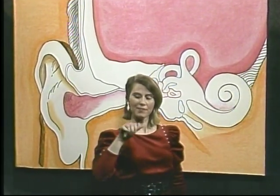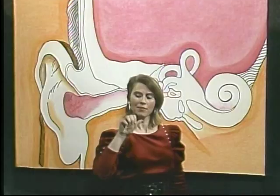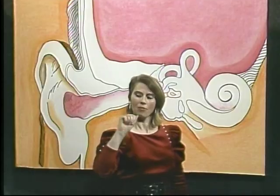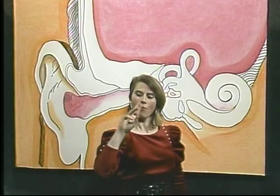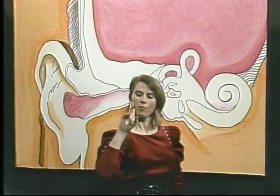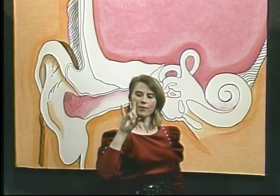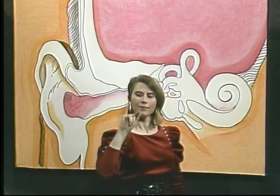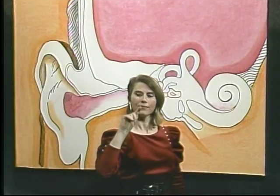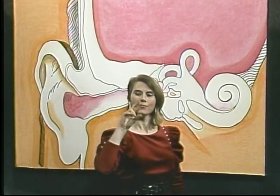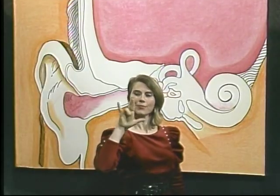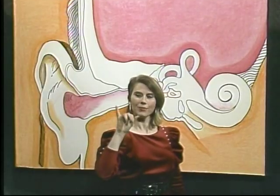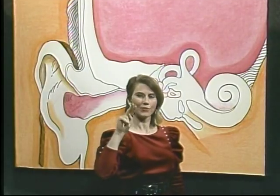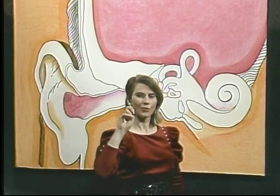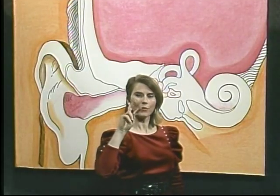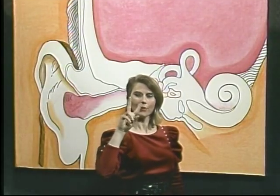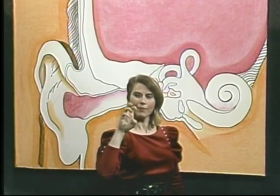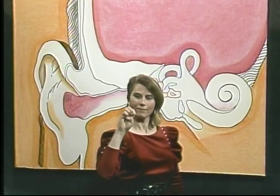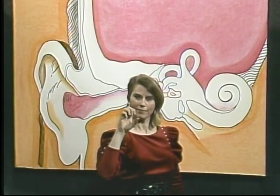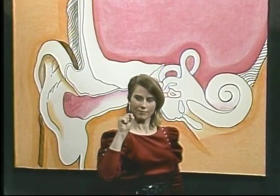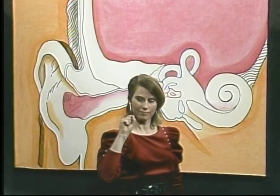This is the auditory nerve.